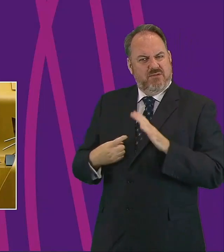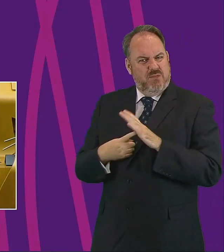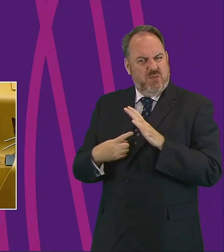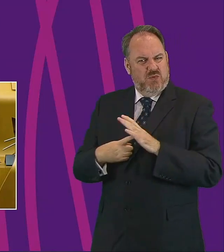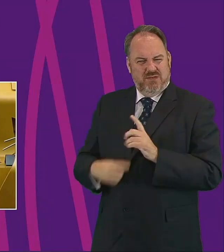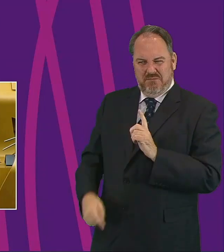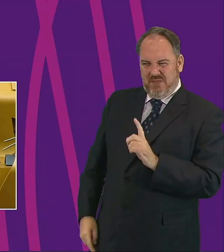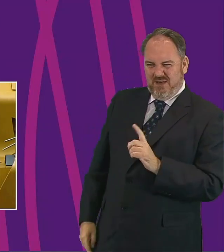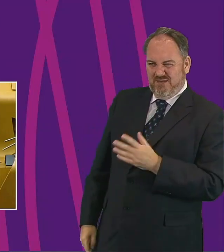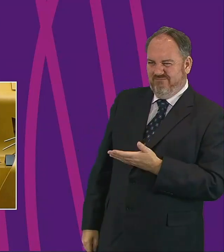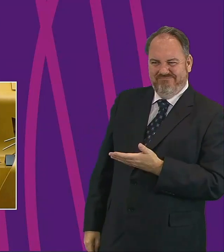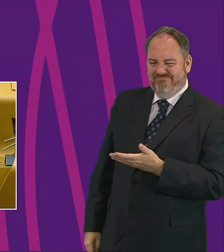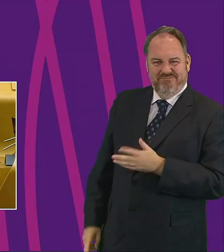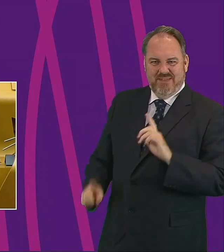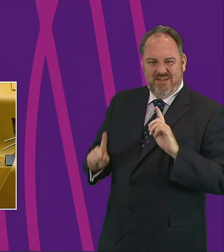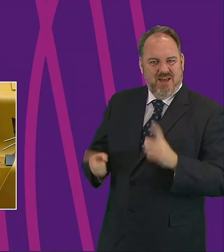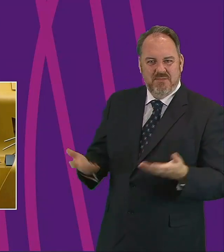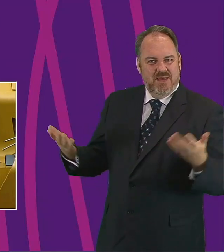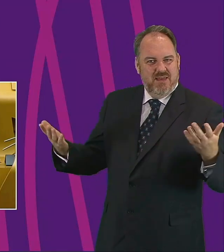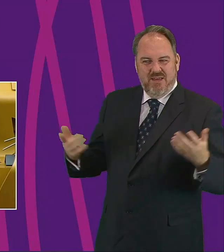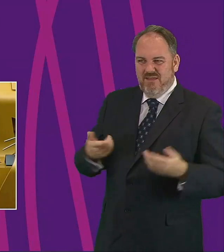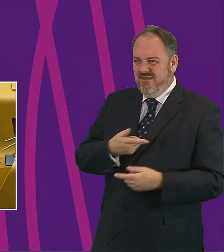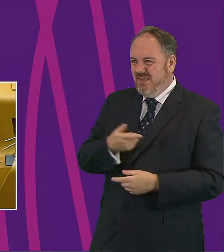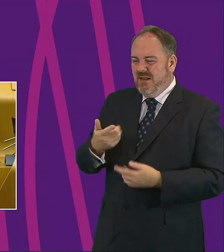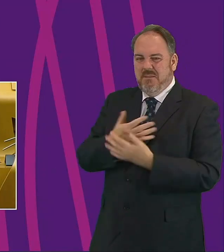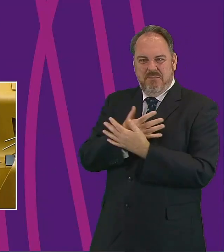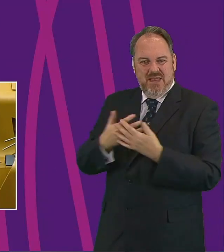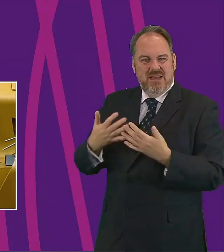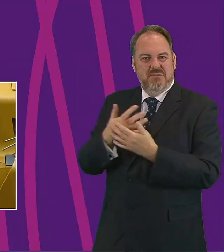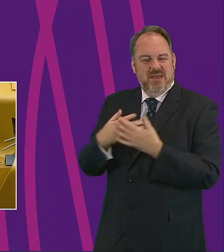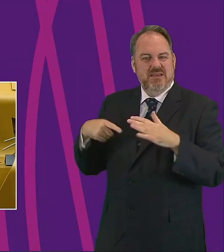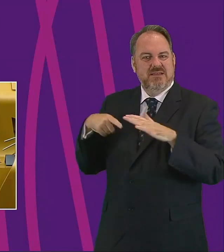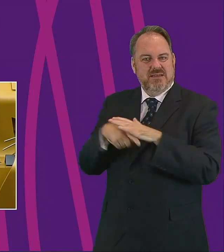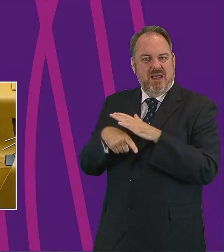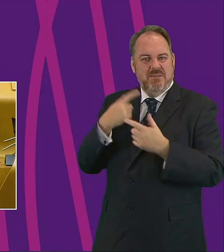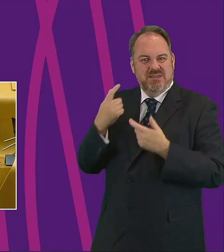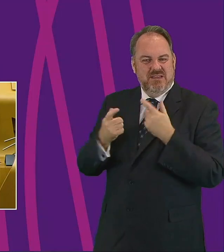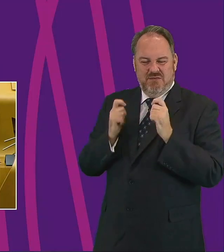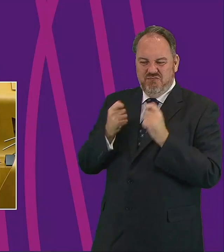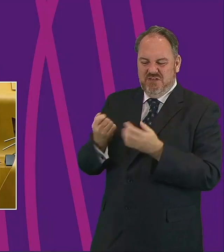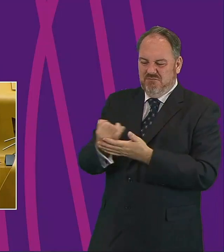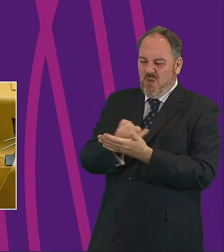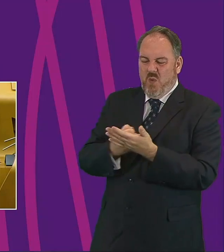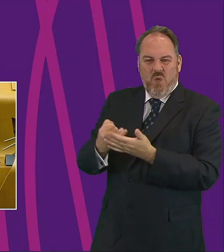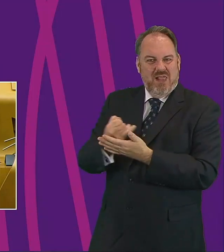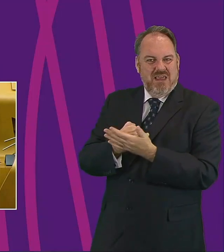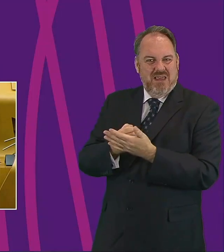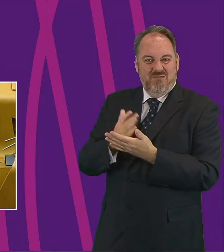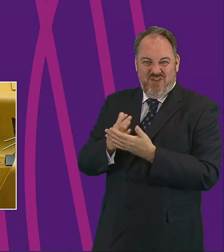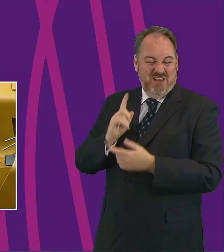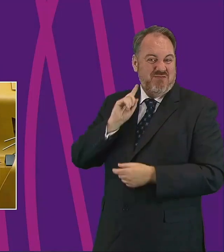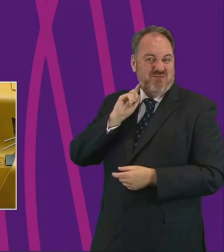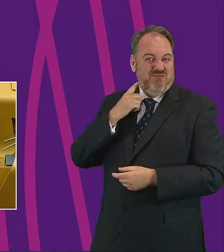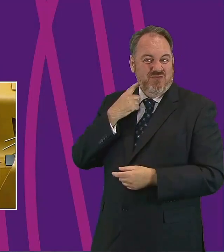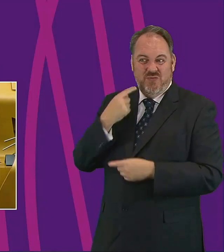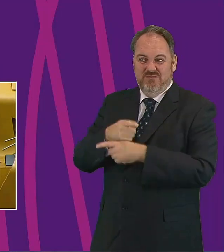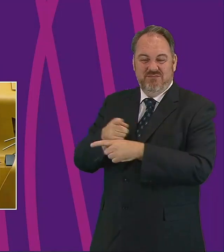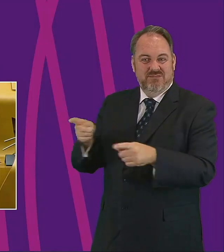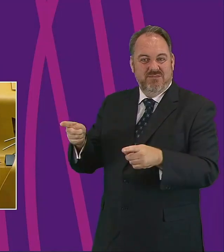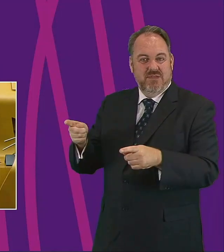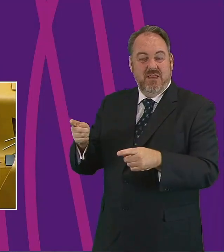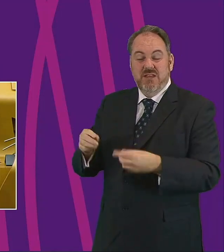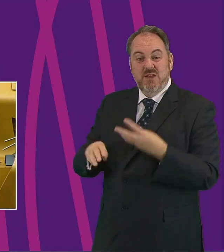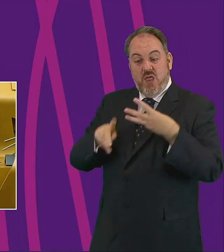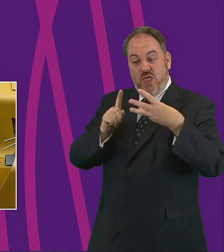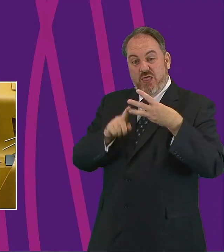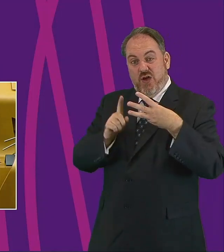cruel way asylum seekers are treated knows that statement simply isn't credible. This is the third death of an asylum seeker in